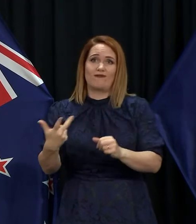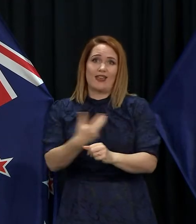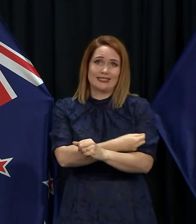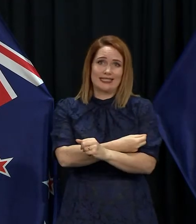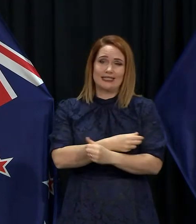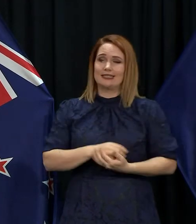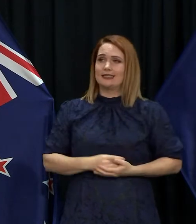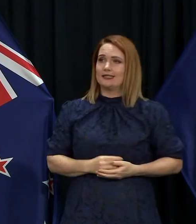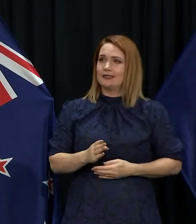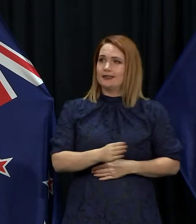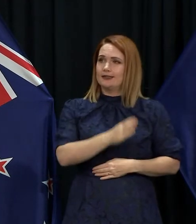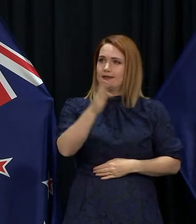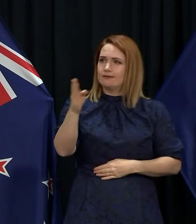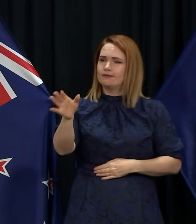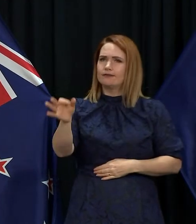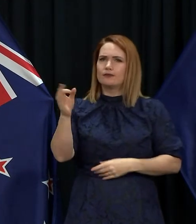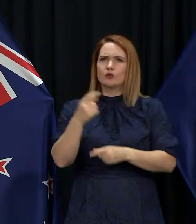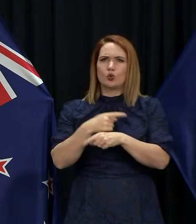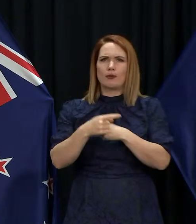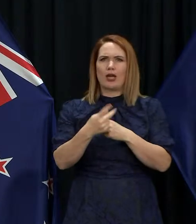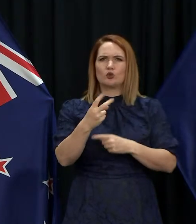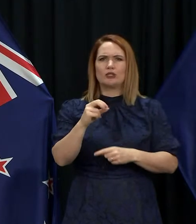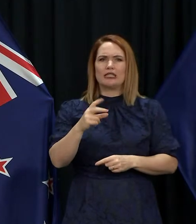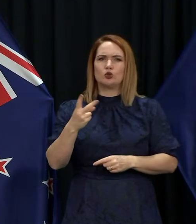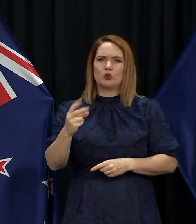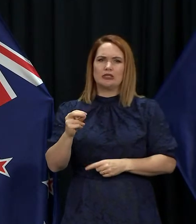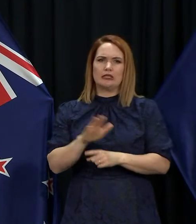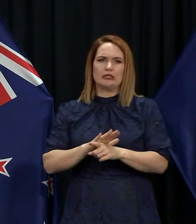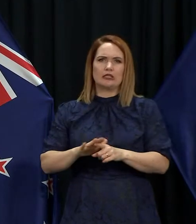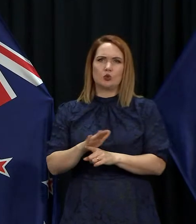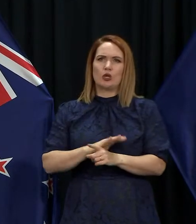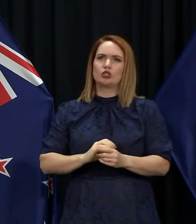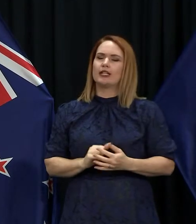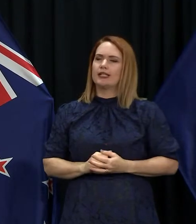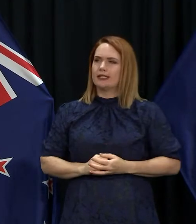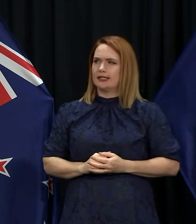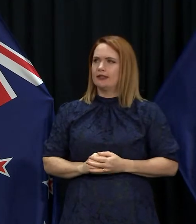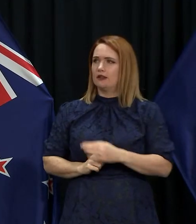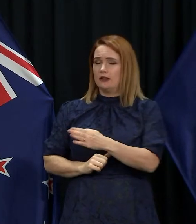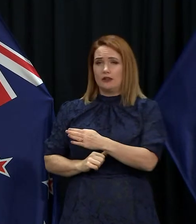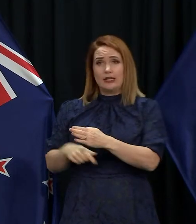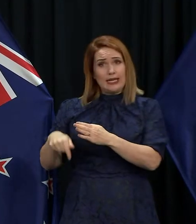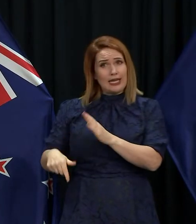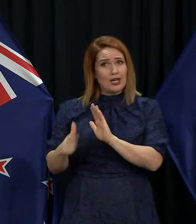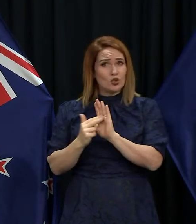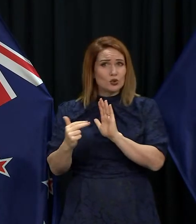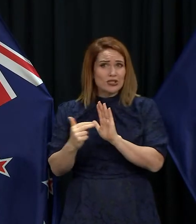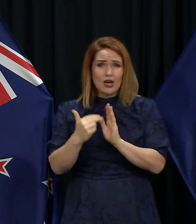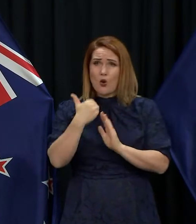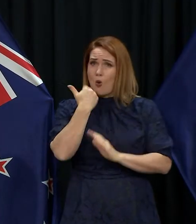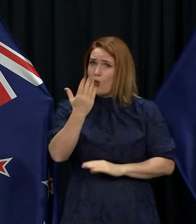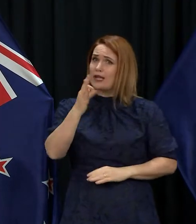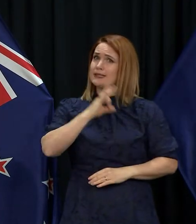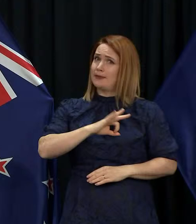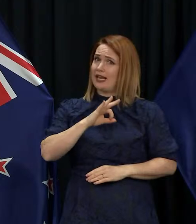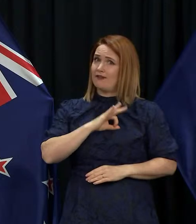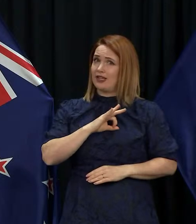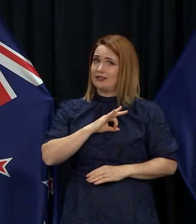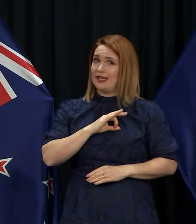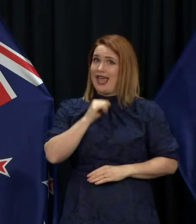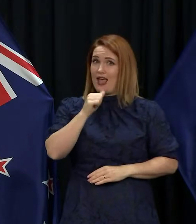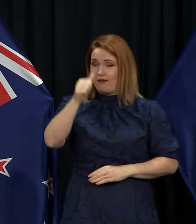released, In my mind, we have always, as a country, benefited from knowing in advance how we'll